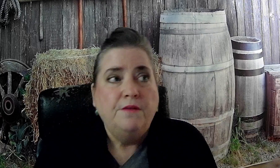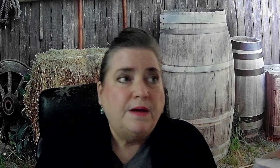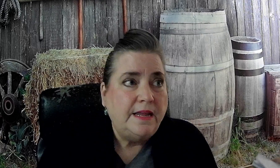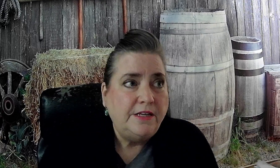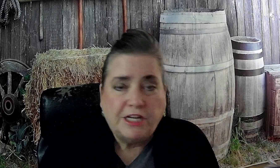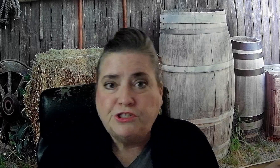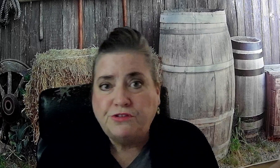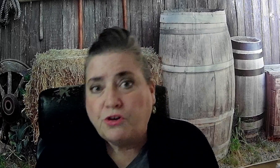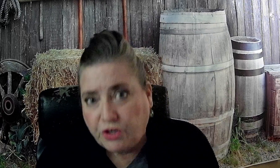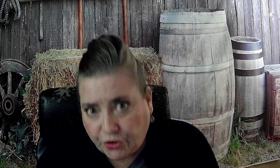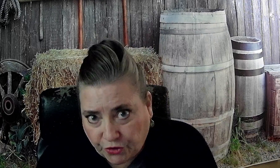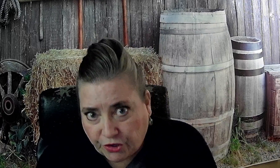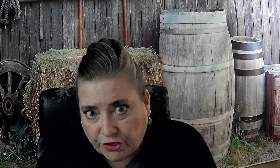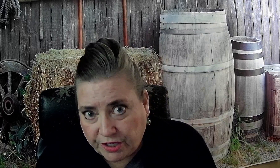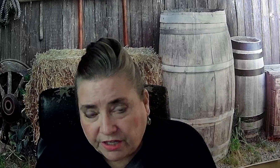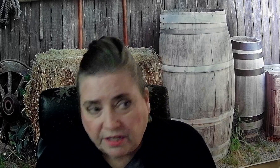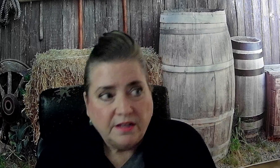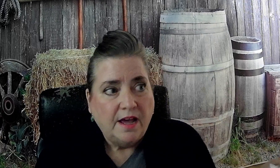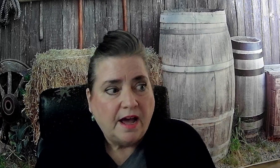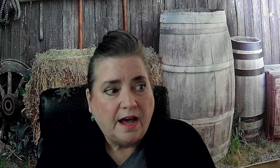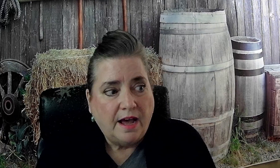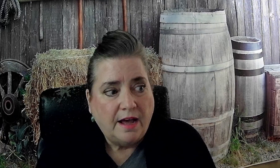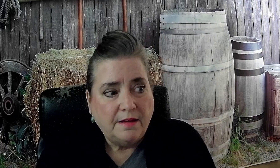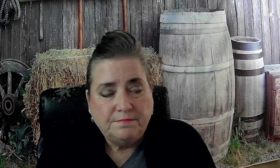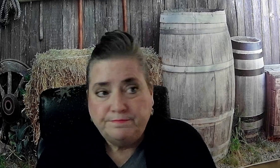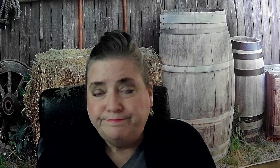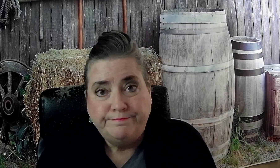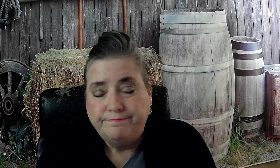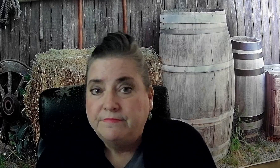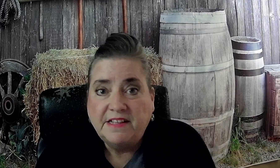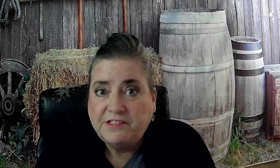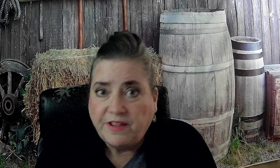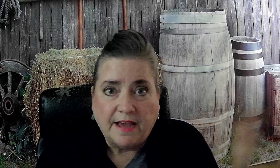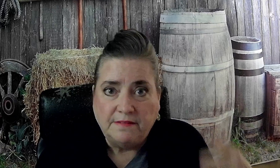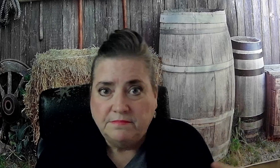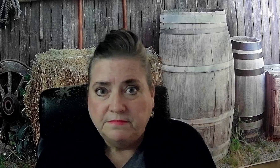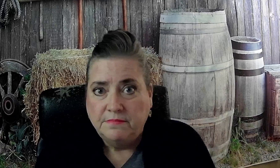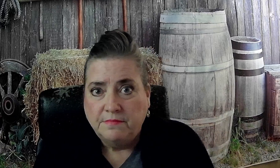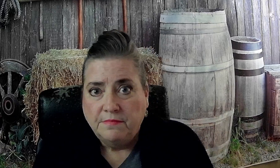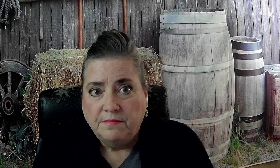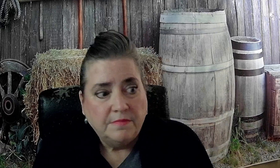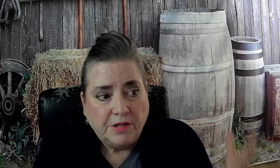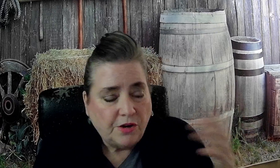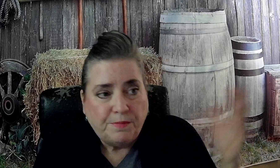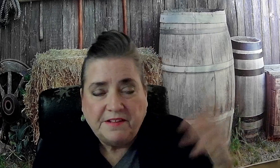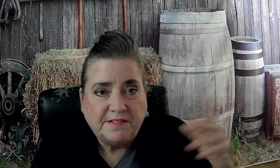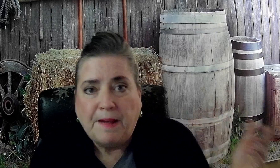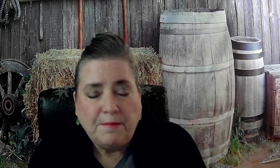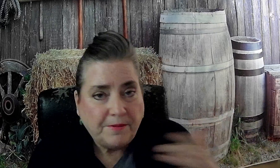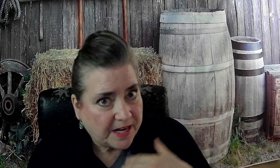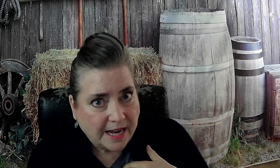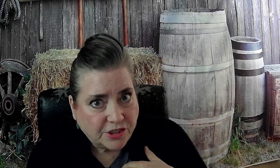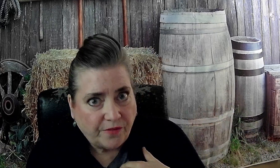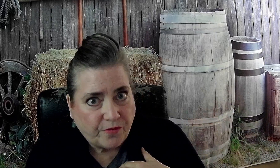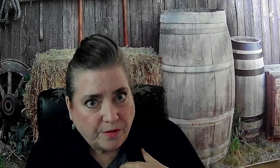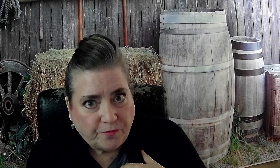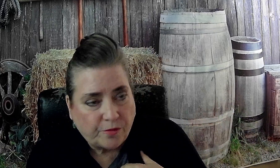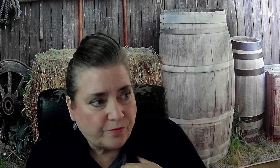money changers are good. Let's do that. because the Bible that I taught from for